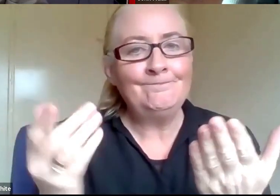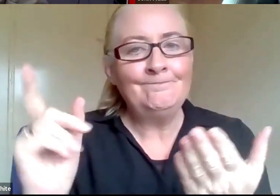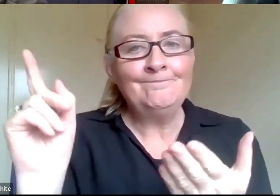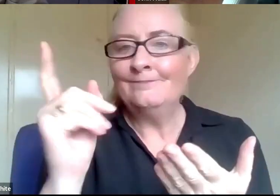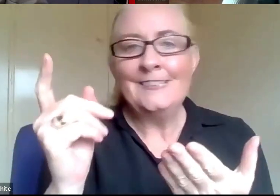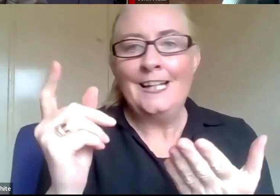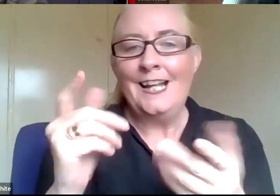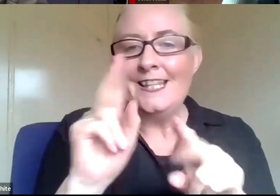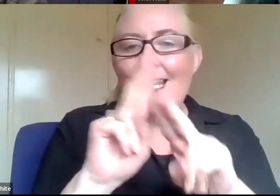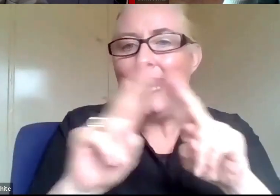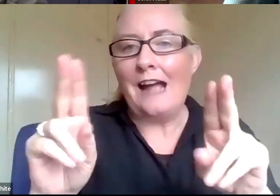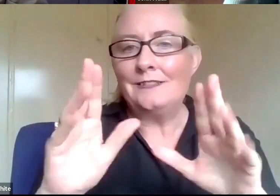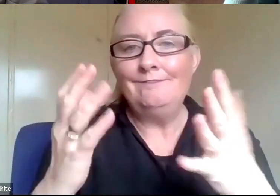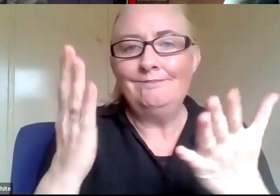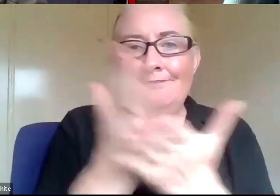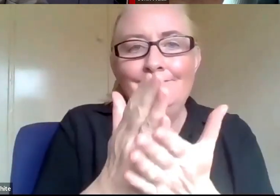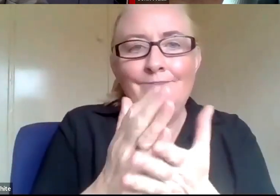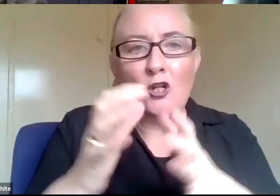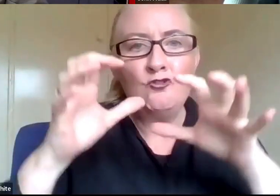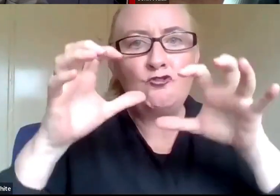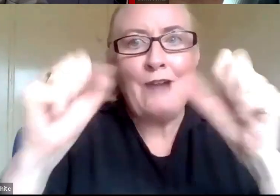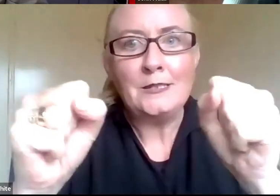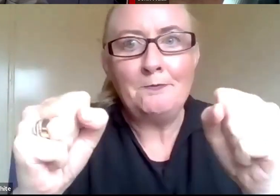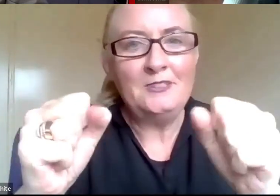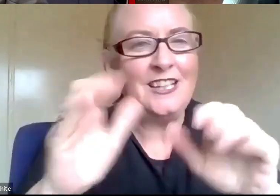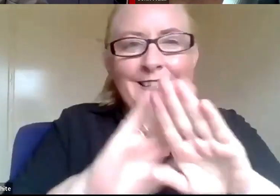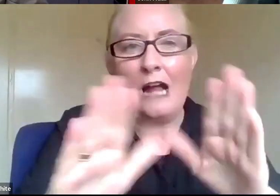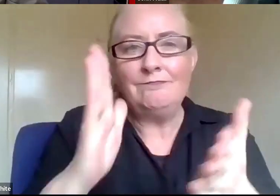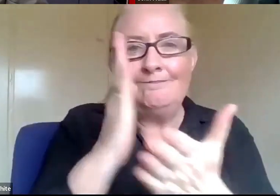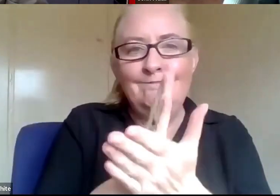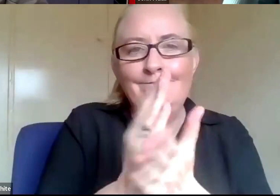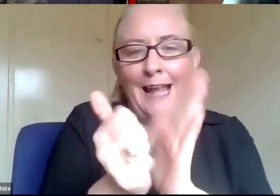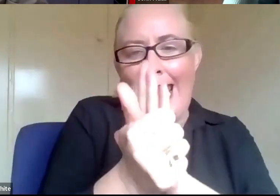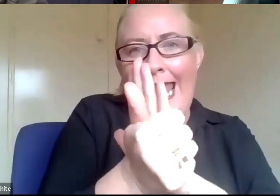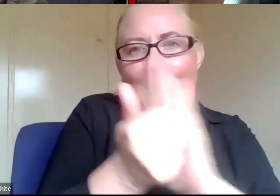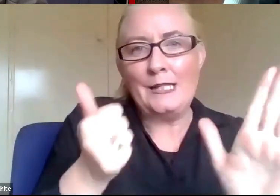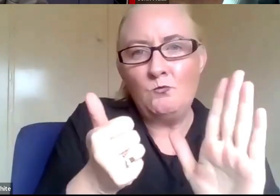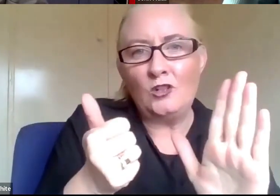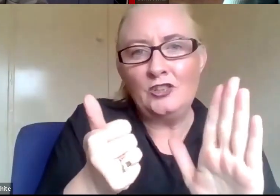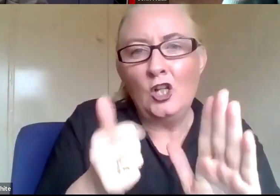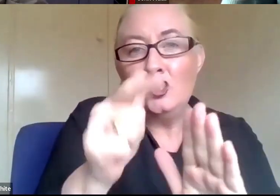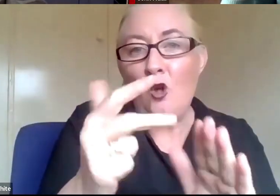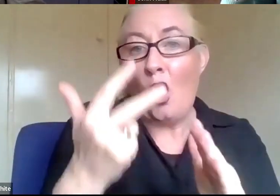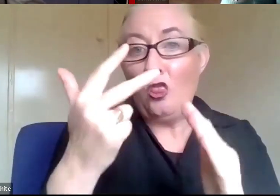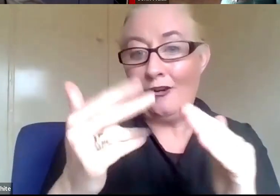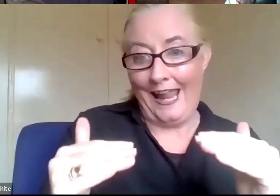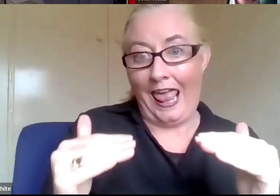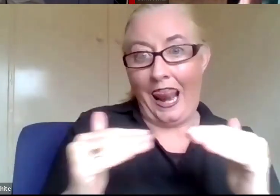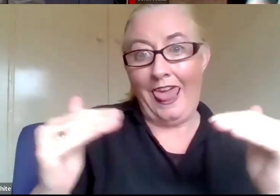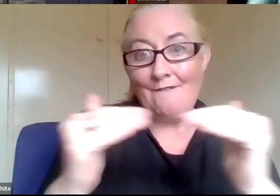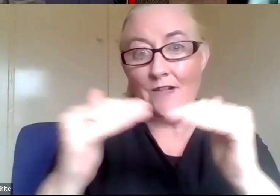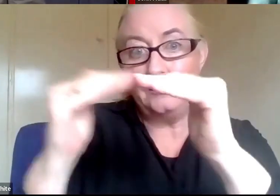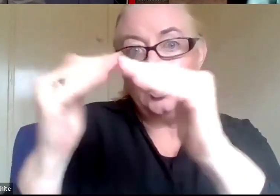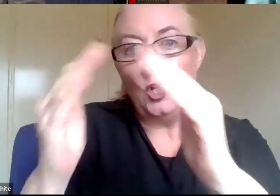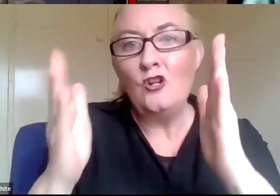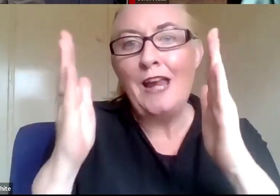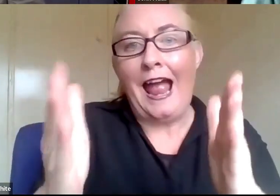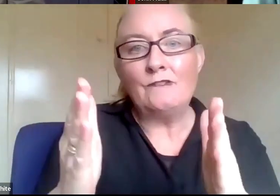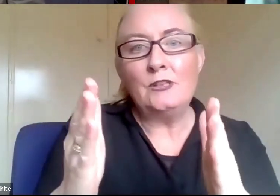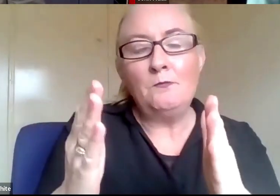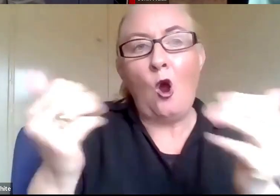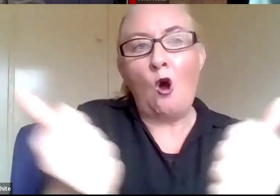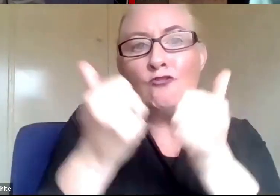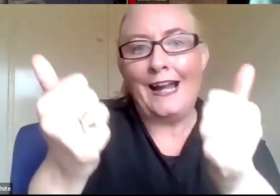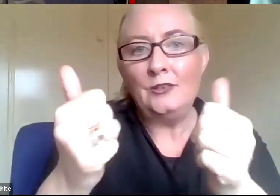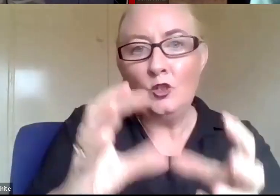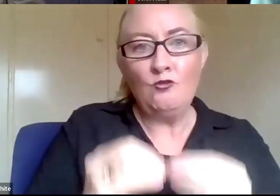levels if you're going to be create the leadership the world needs today.